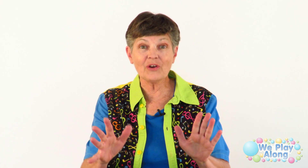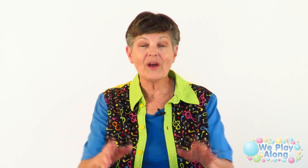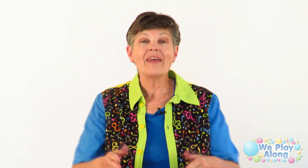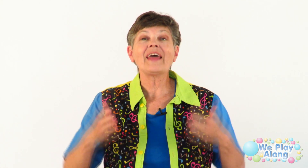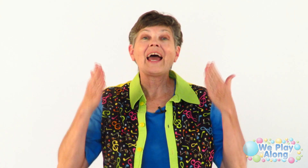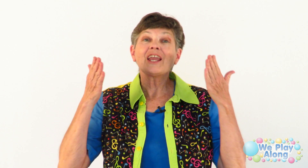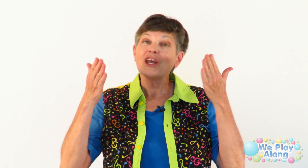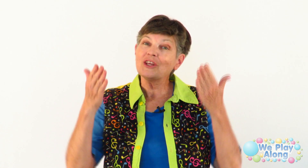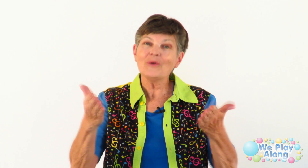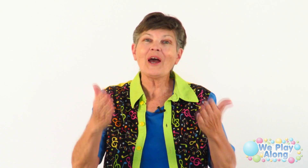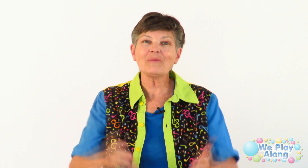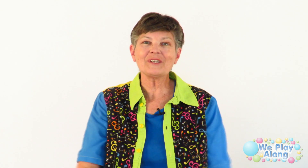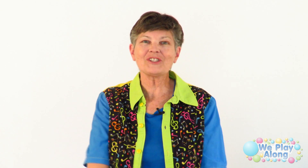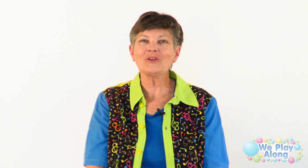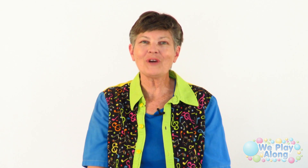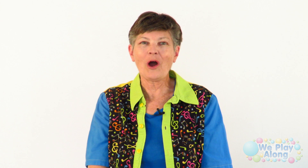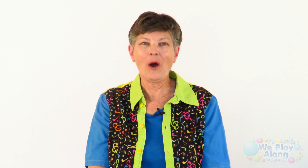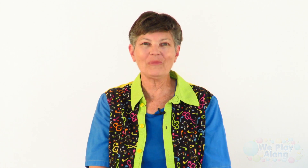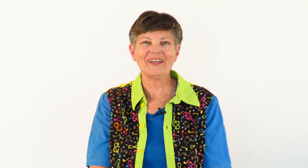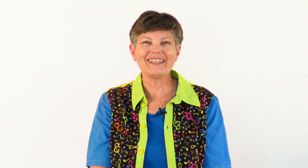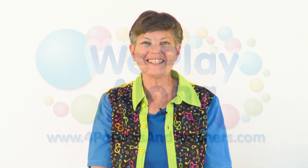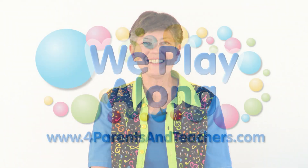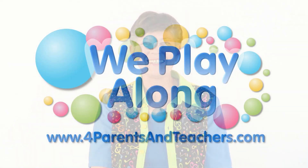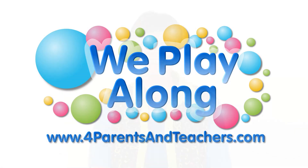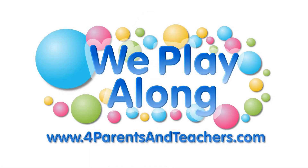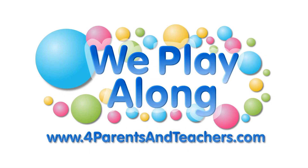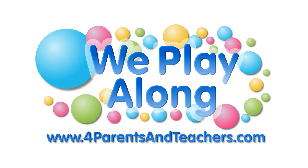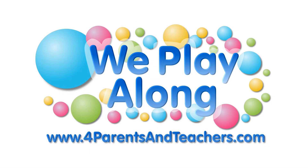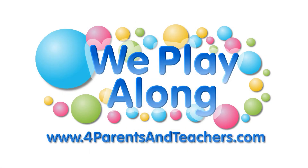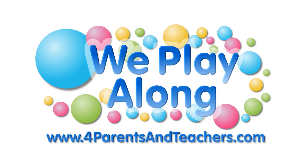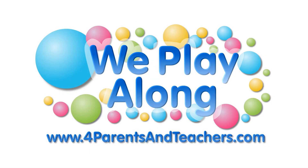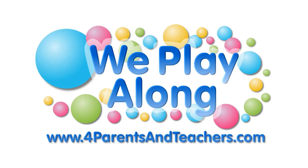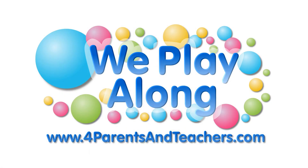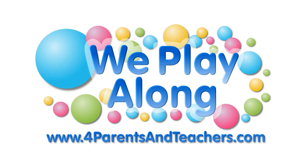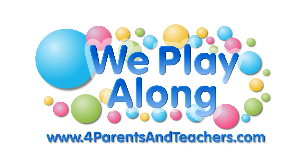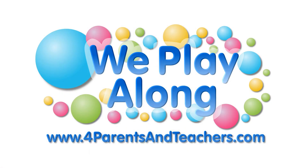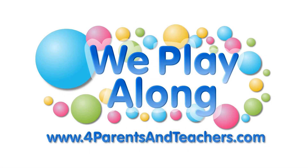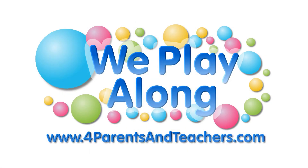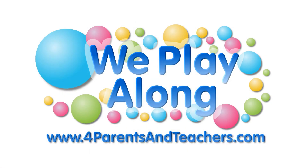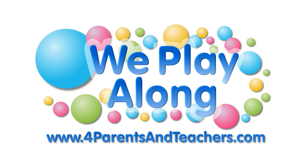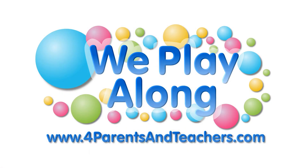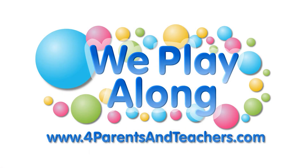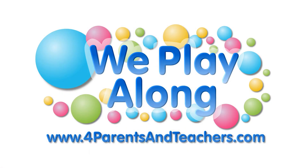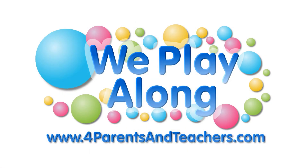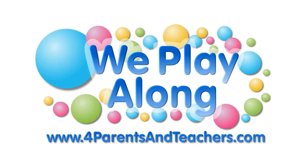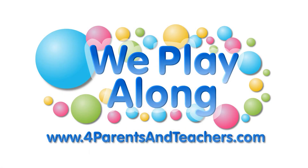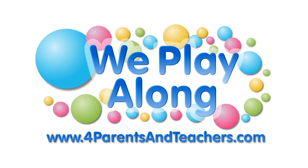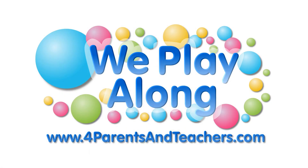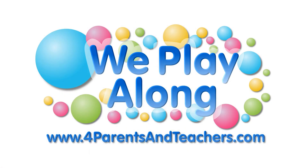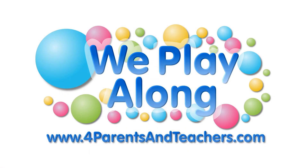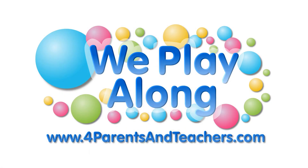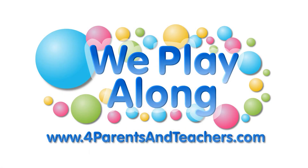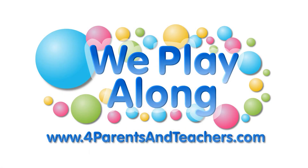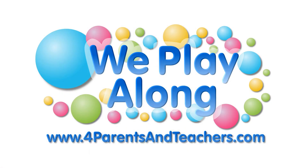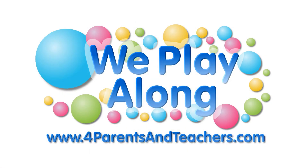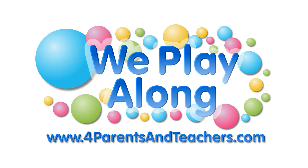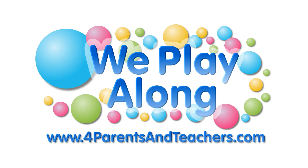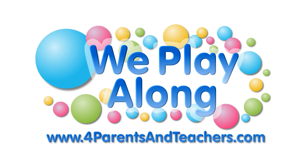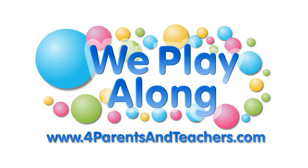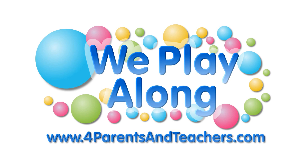you that you helped us to accomplish. Play, play, play along. Come on and play along. Play, play, play